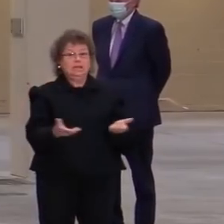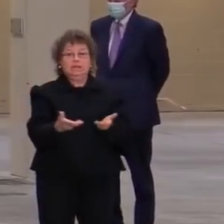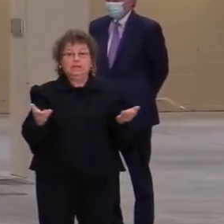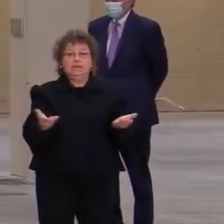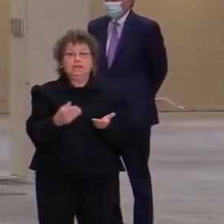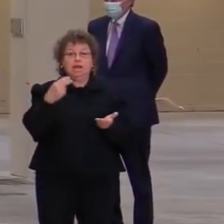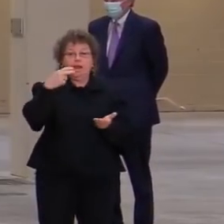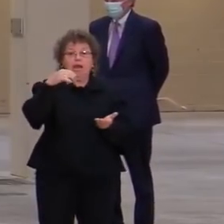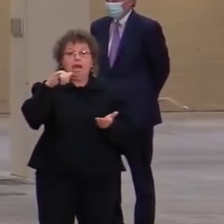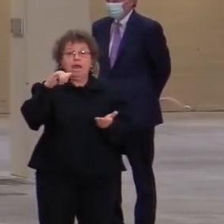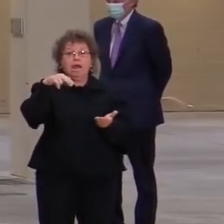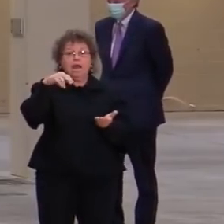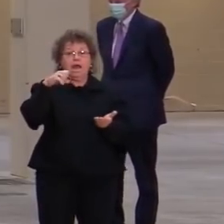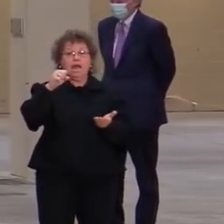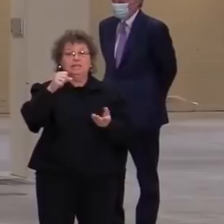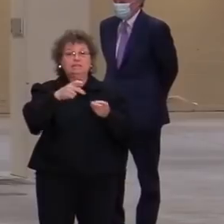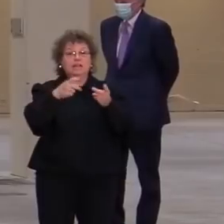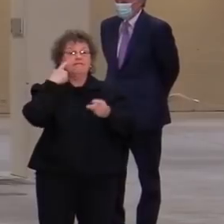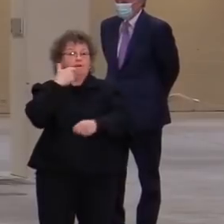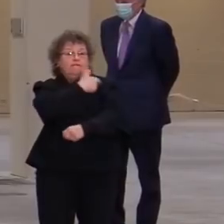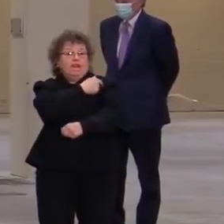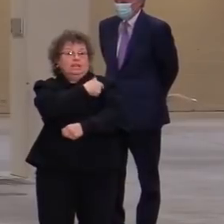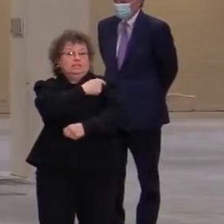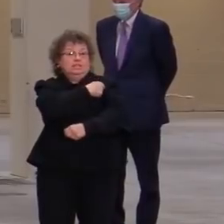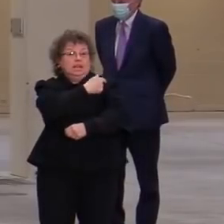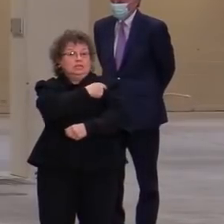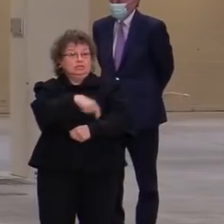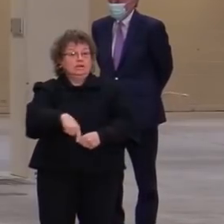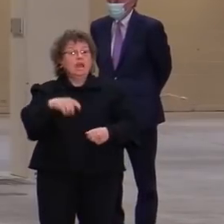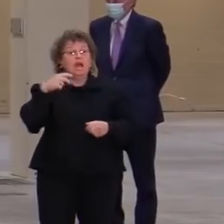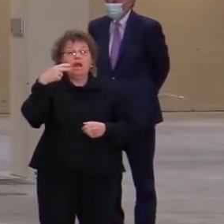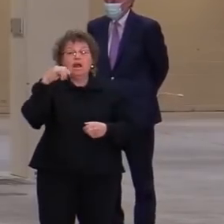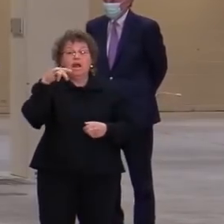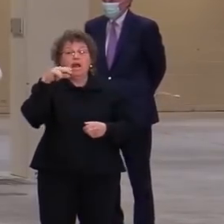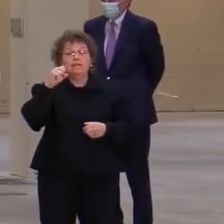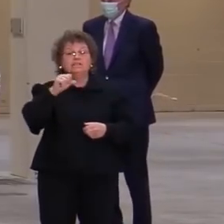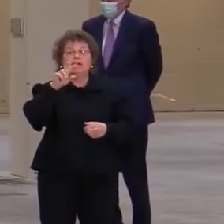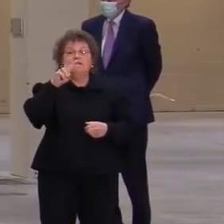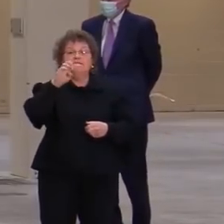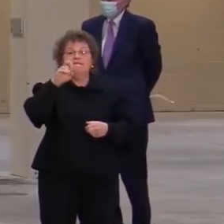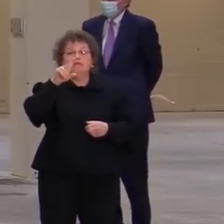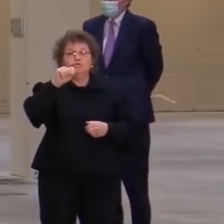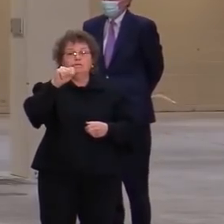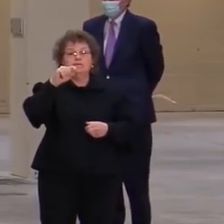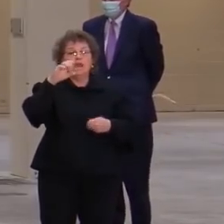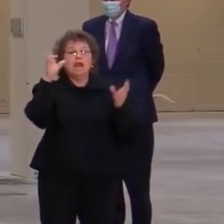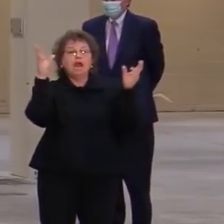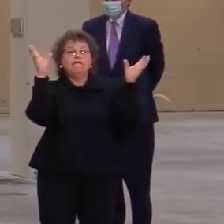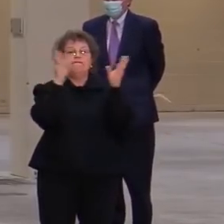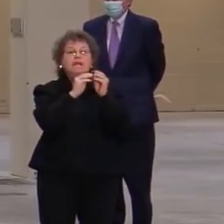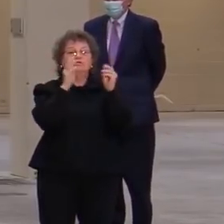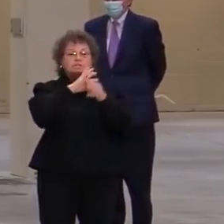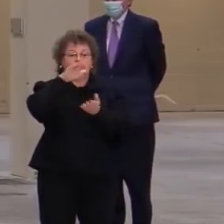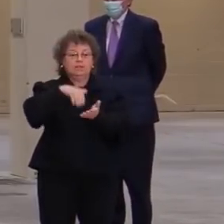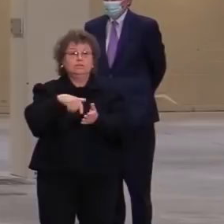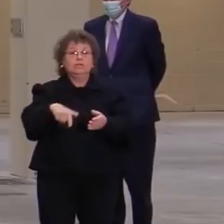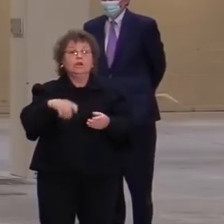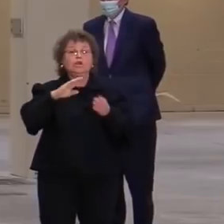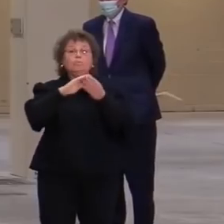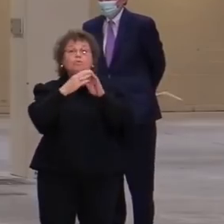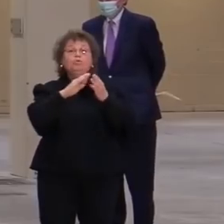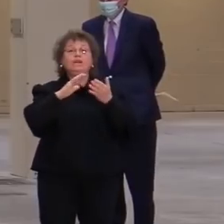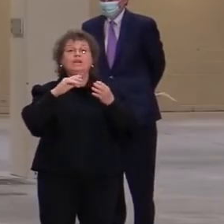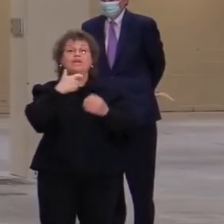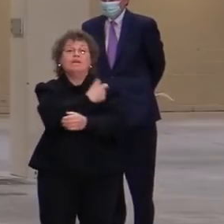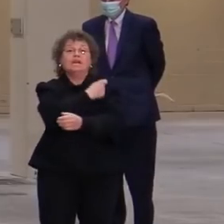site here at Hines Veterans Convention Center. The Community Vaccination Program, which is a program